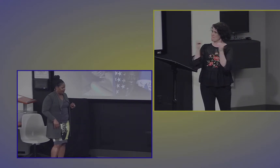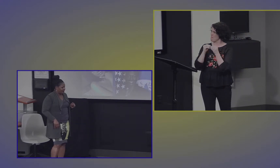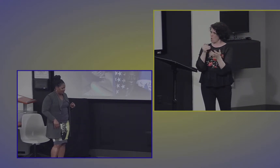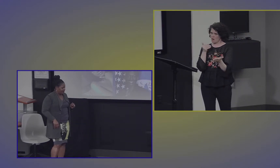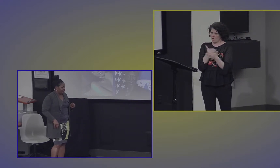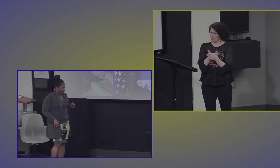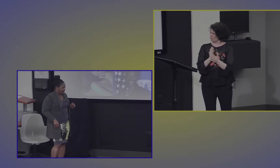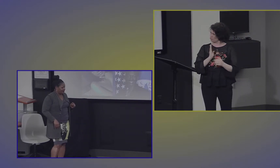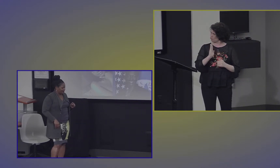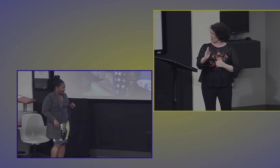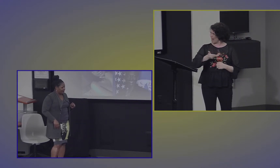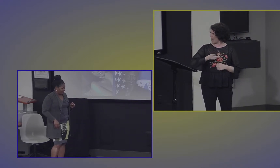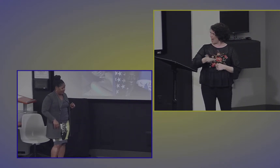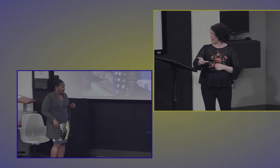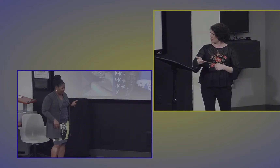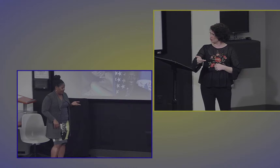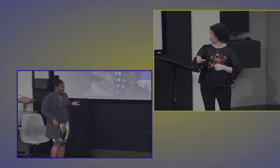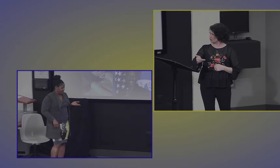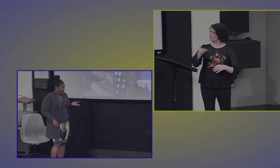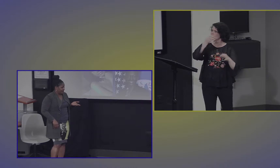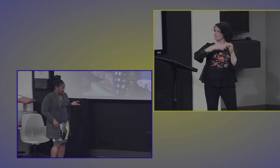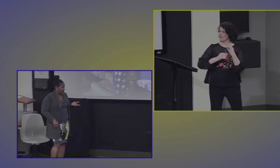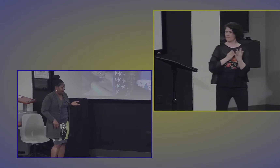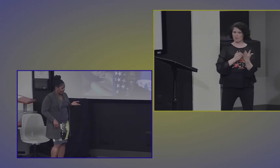supply, or to meet the demand within DC,